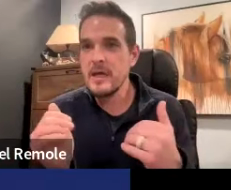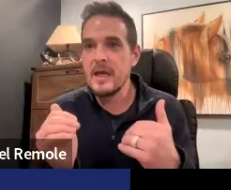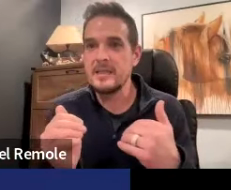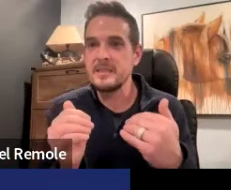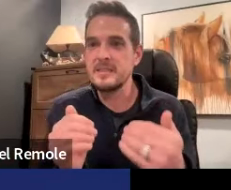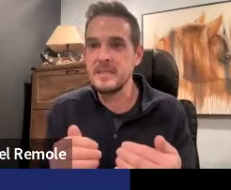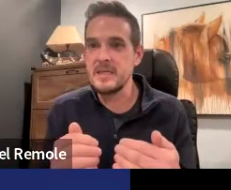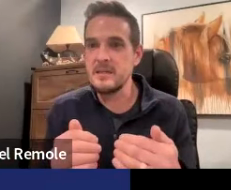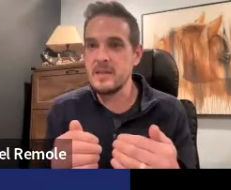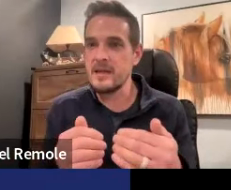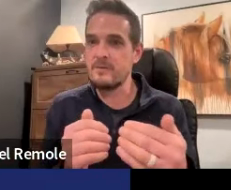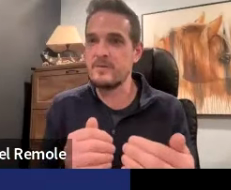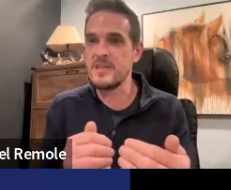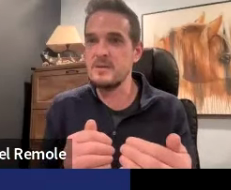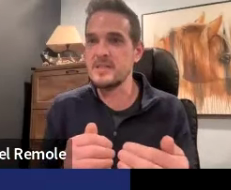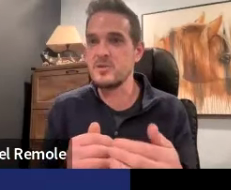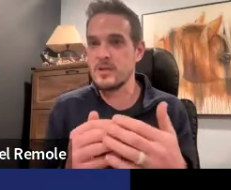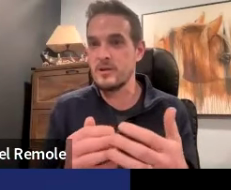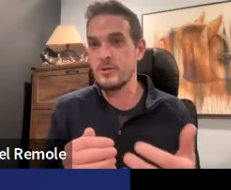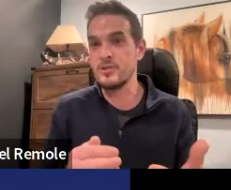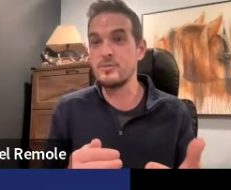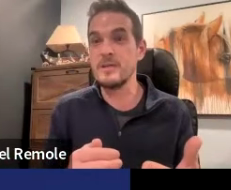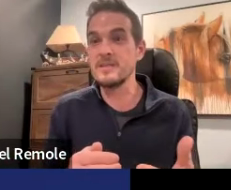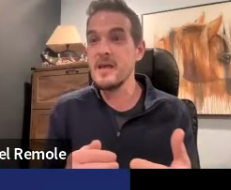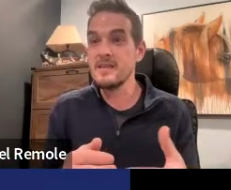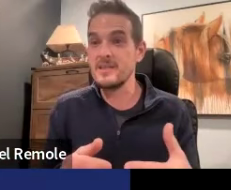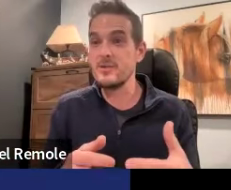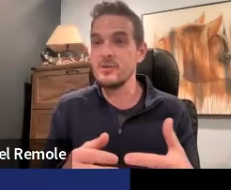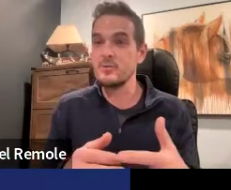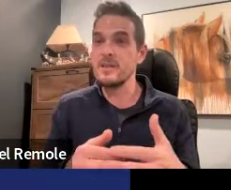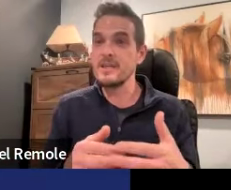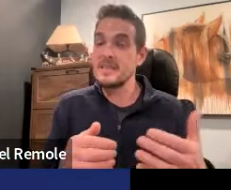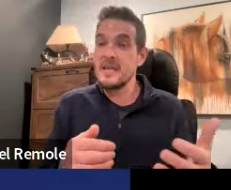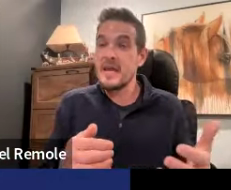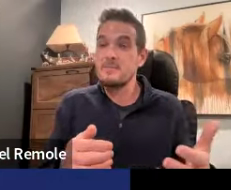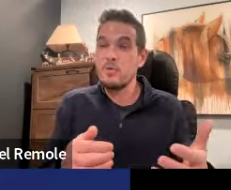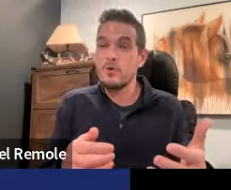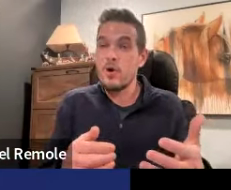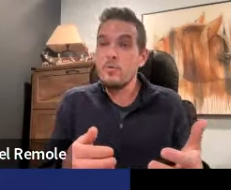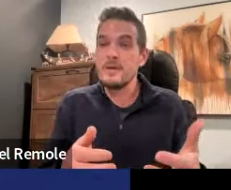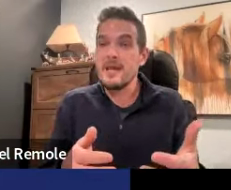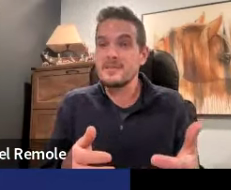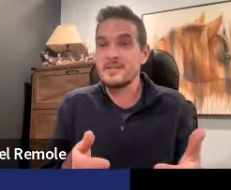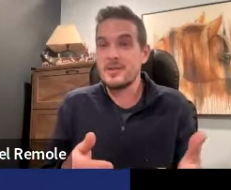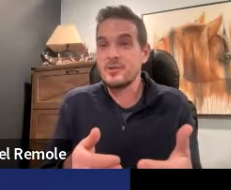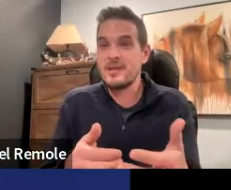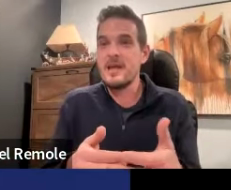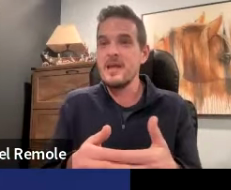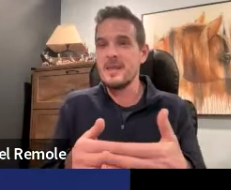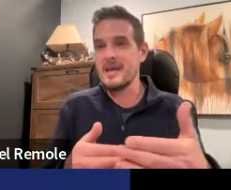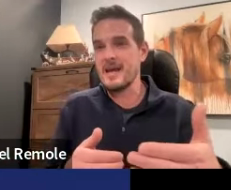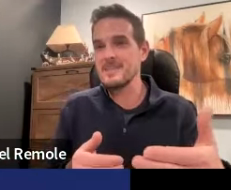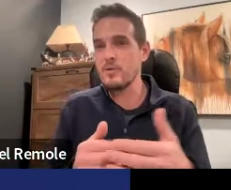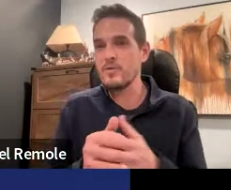child. And to see that in 15 minutes their kiddo could do this, they started to realize that they had more hope and expectation